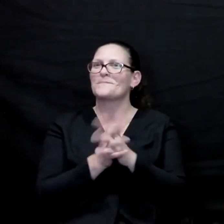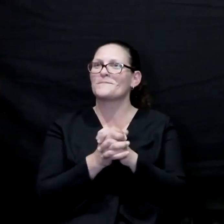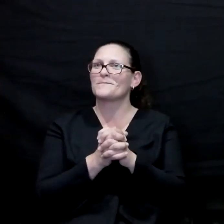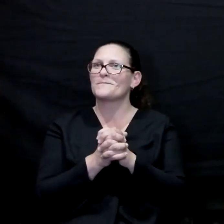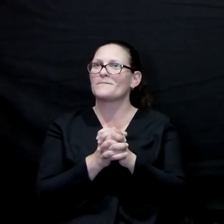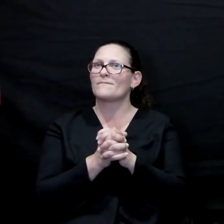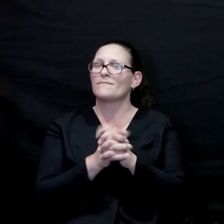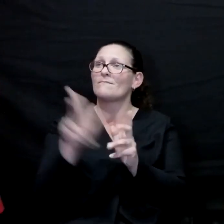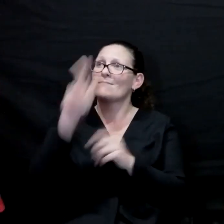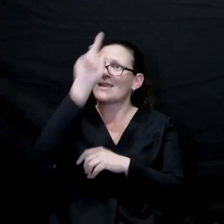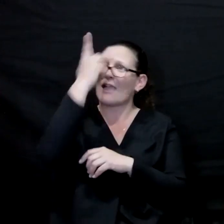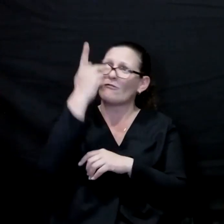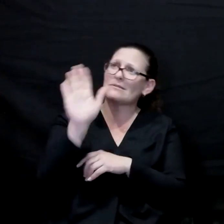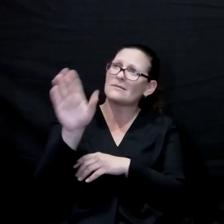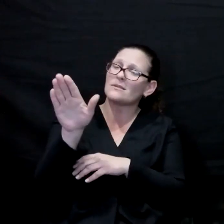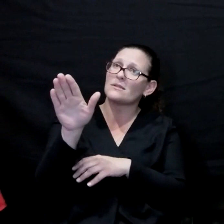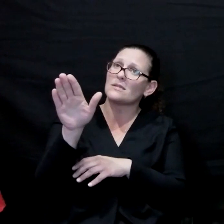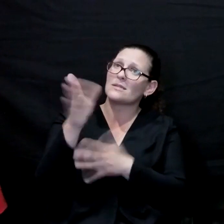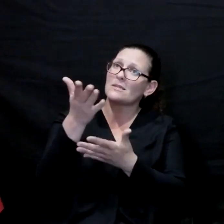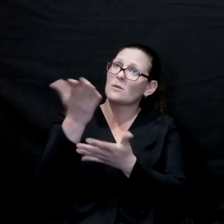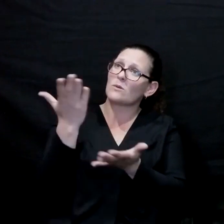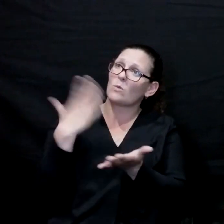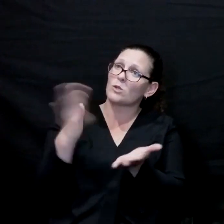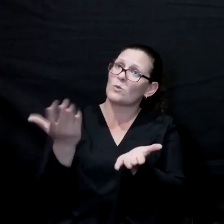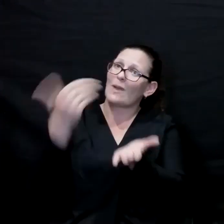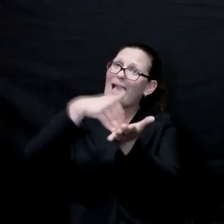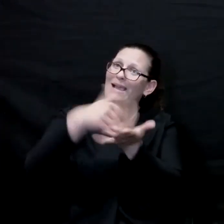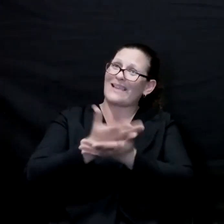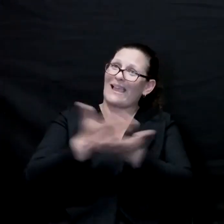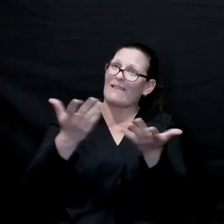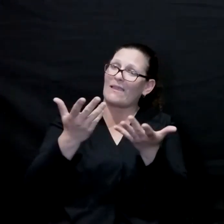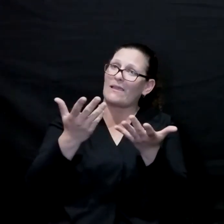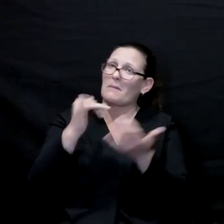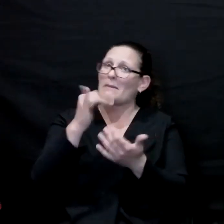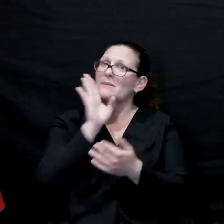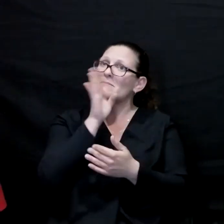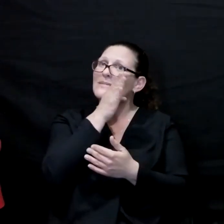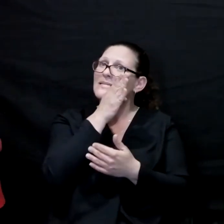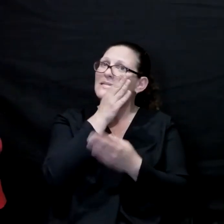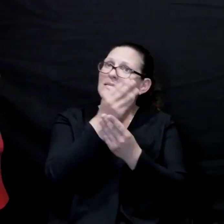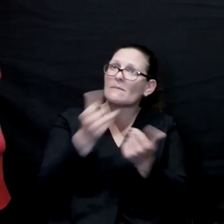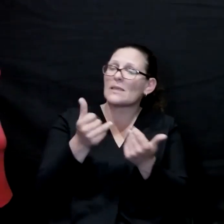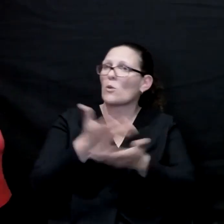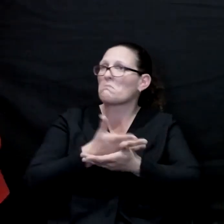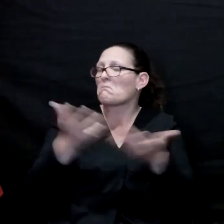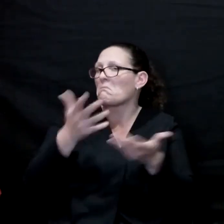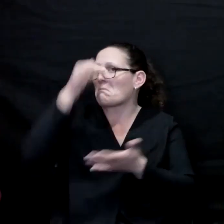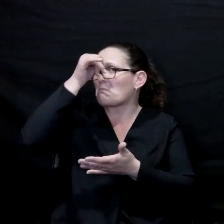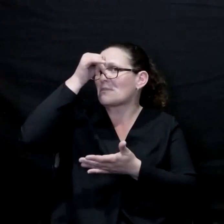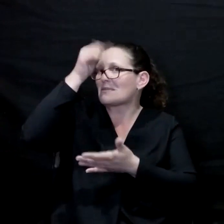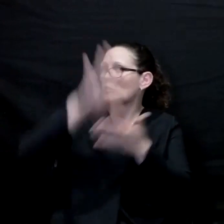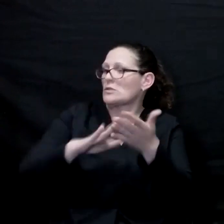Karen, was there anything you wanted to add, or anything that's been missed, or any experiences you've had with